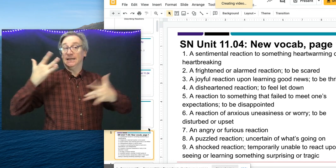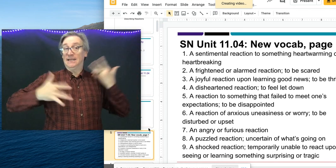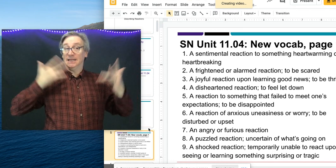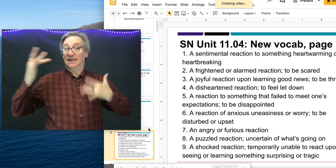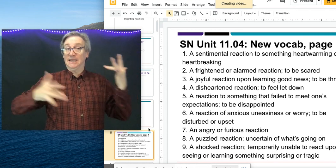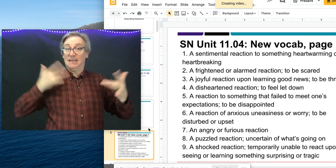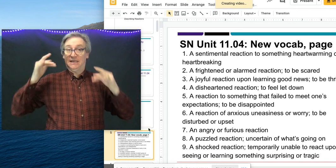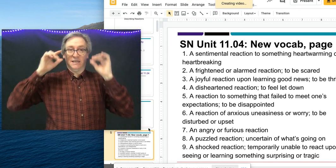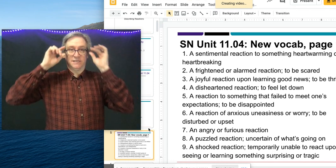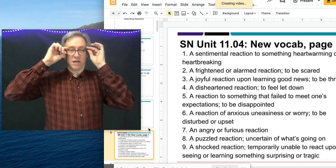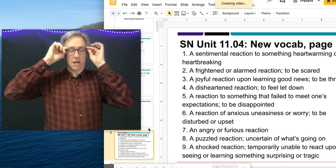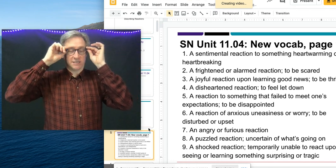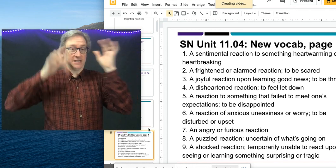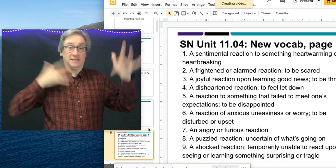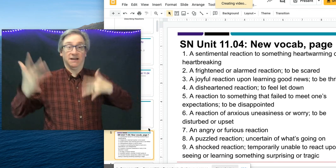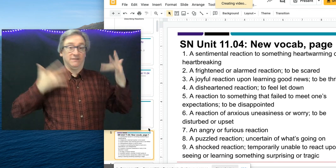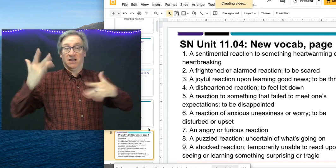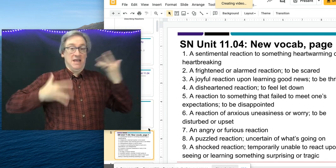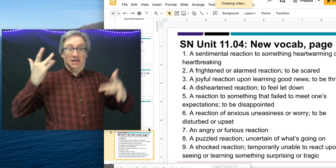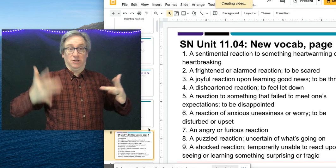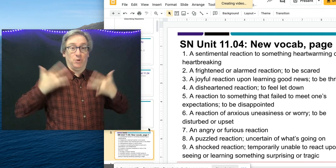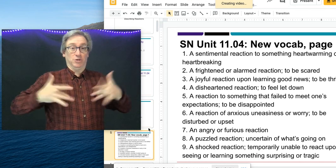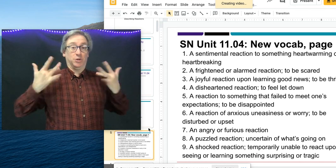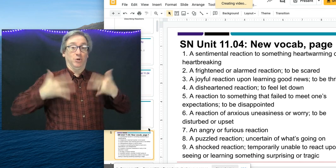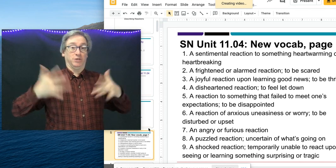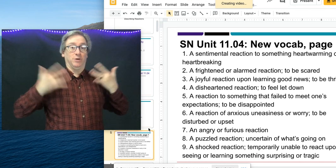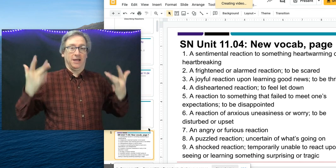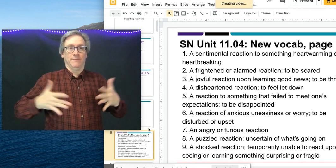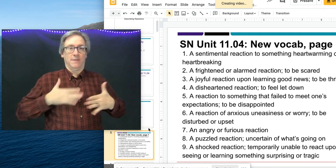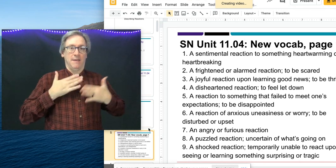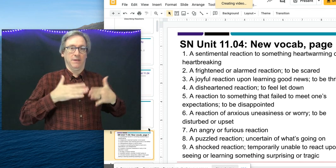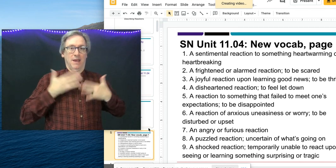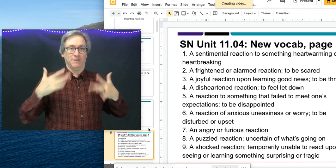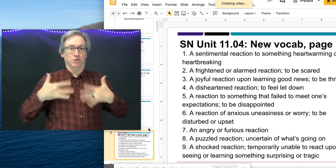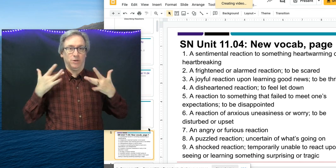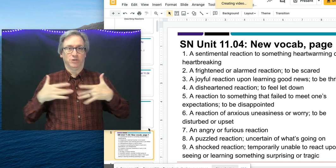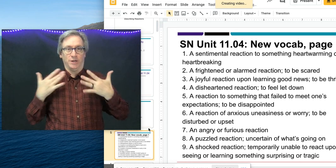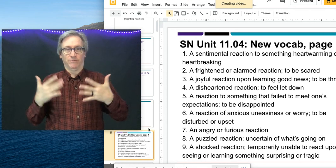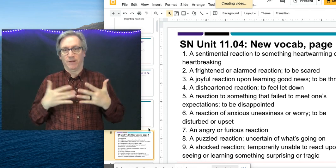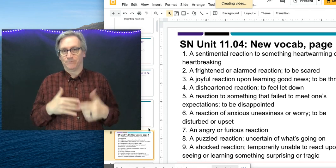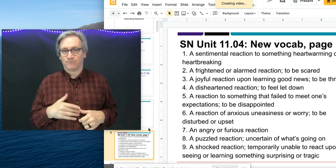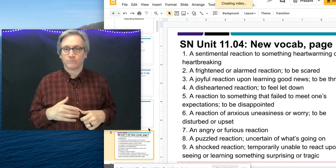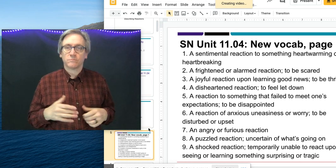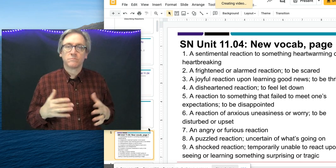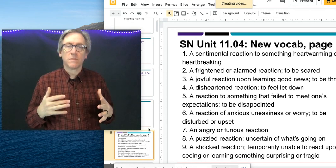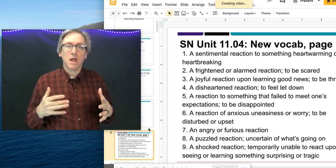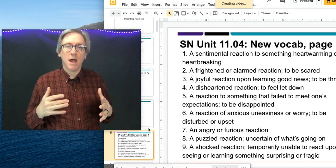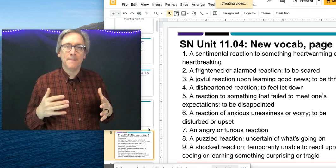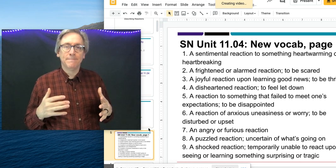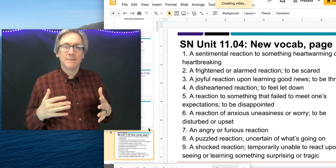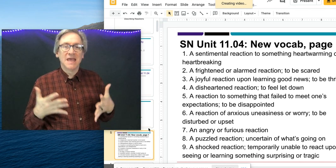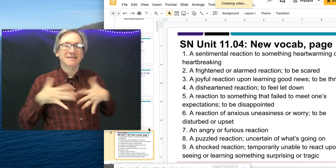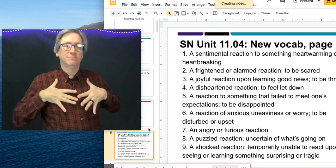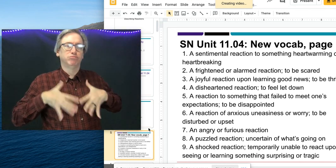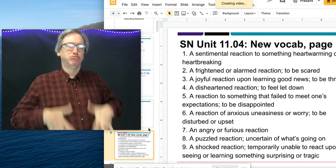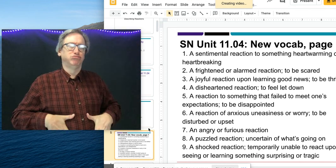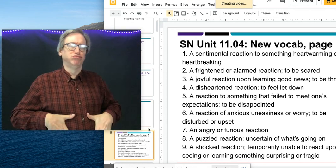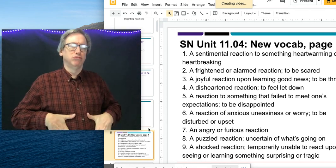Excited is a constant state of joy, joy, joy, joy. Happy, happy, joy, joy.